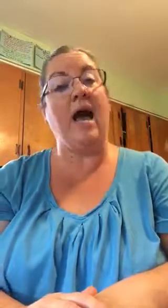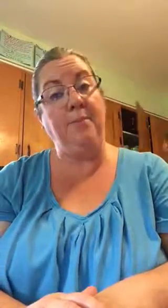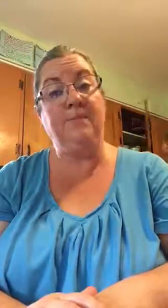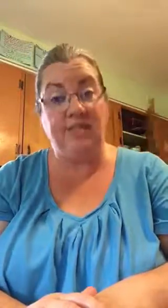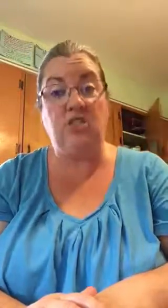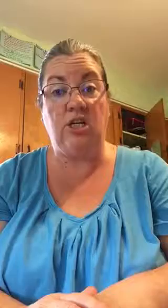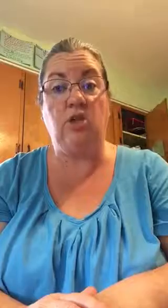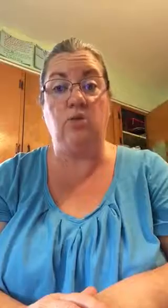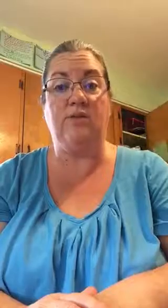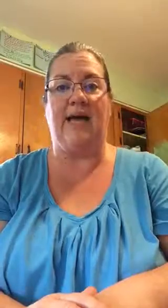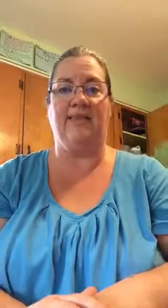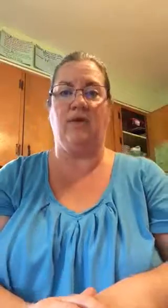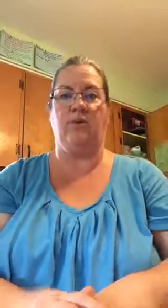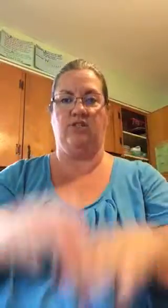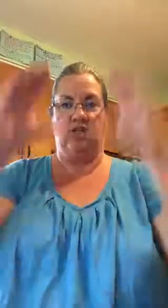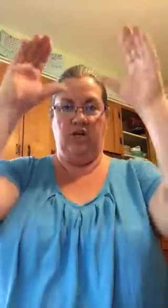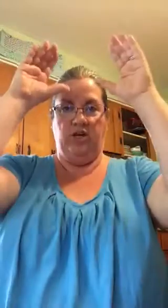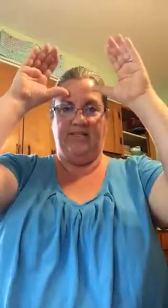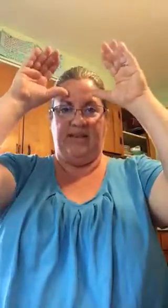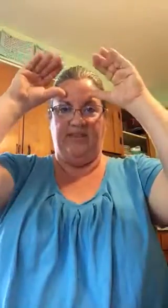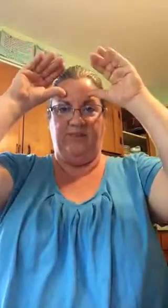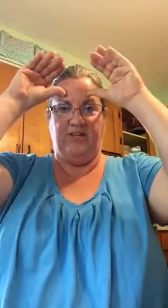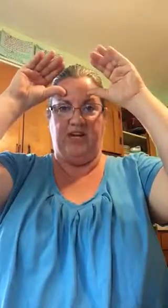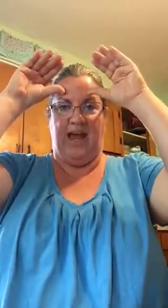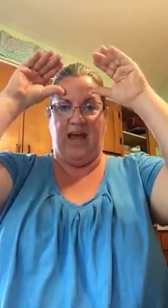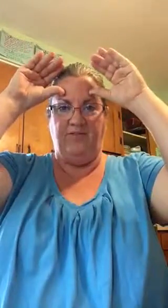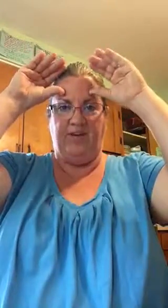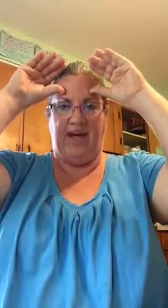I'm teaching you sign language. You're going to take the information out of your head,